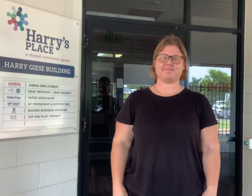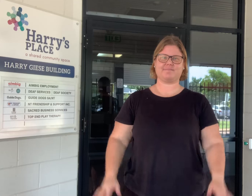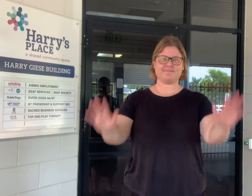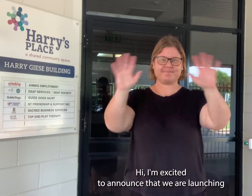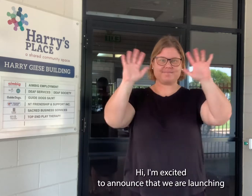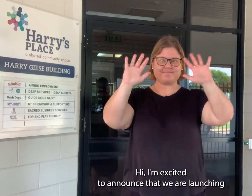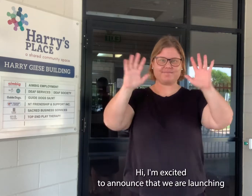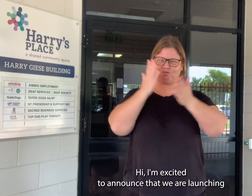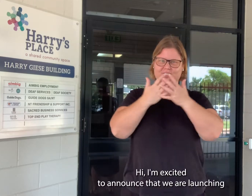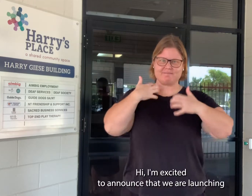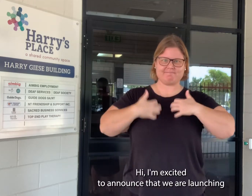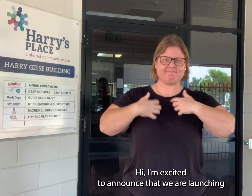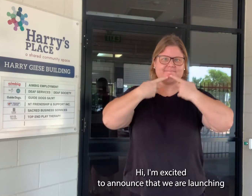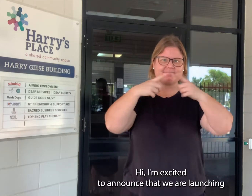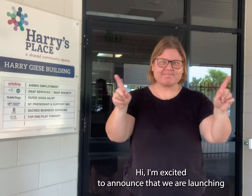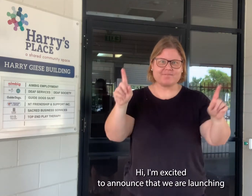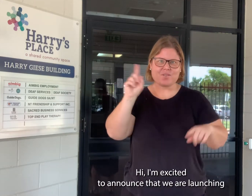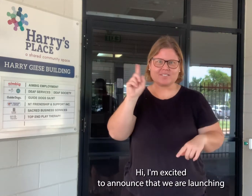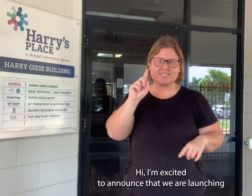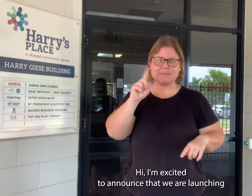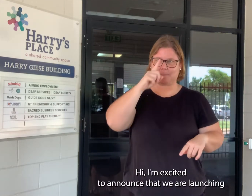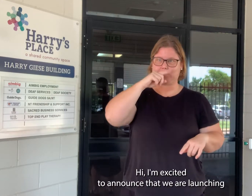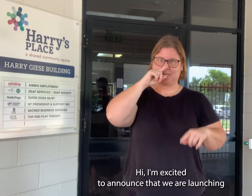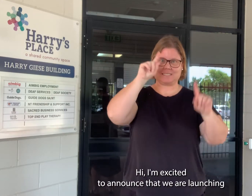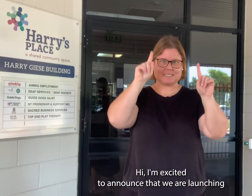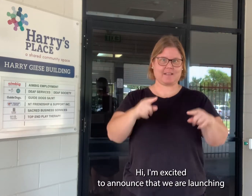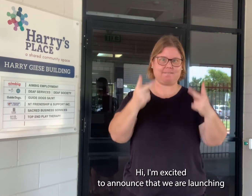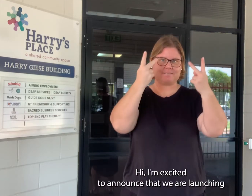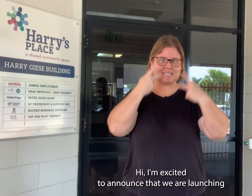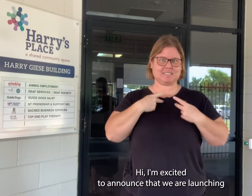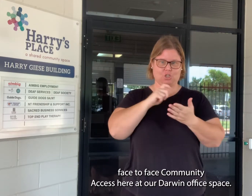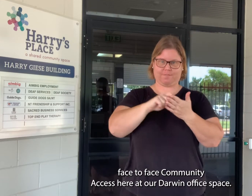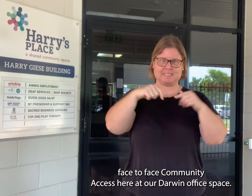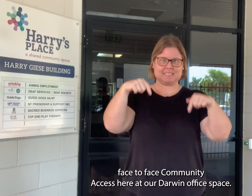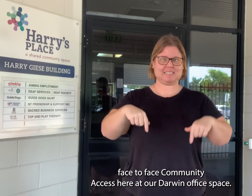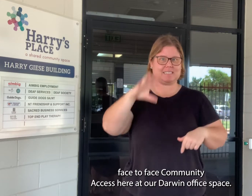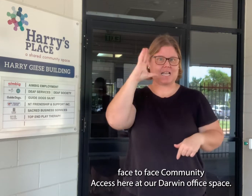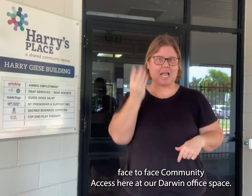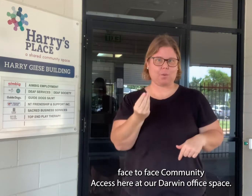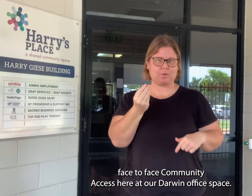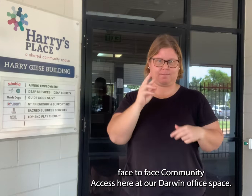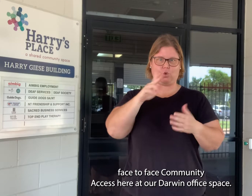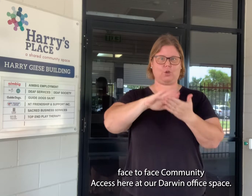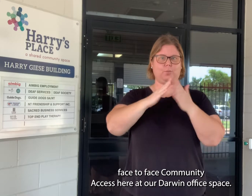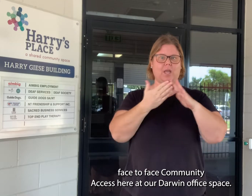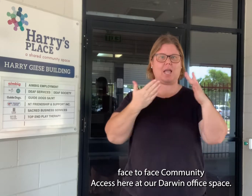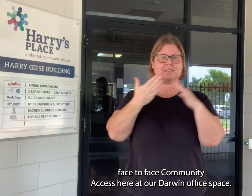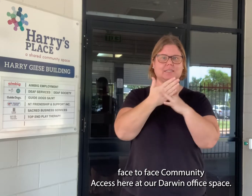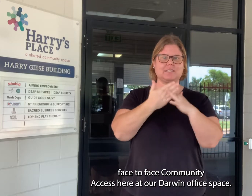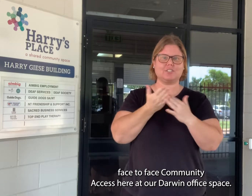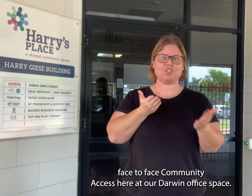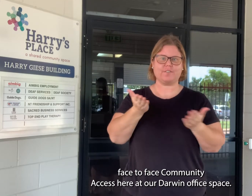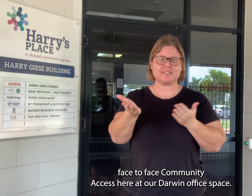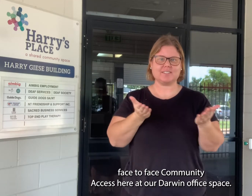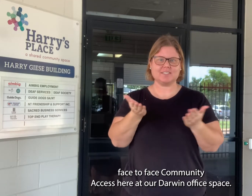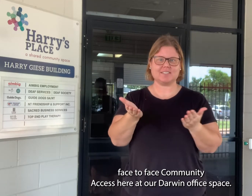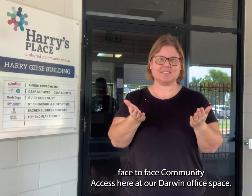Hi, I'm excited to announce that we are launching face-to-face community access here at our Darwin office space.